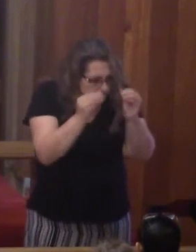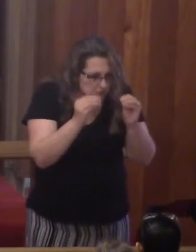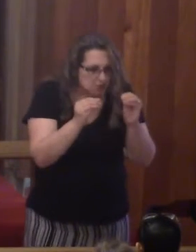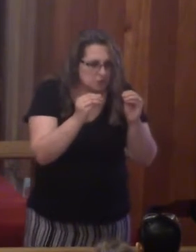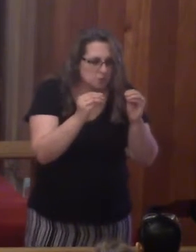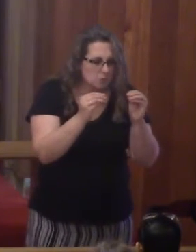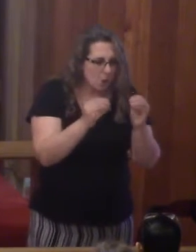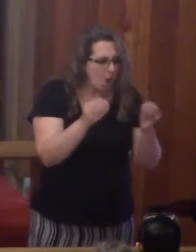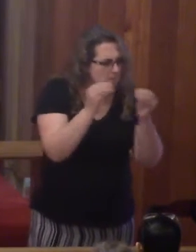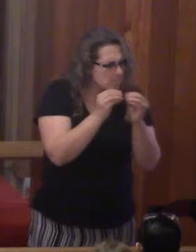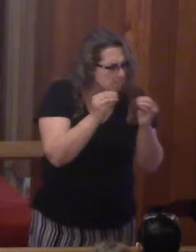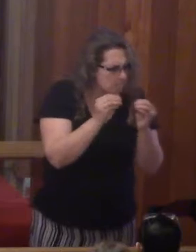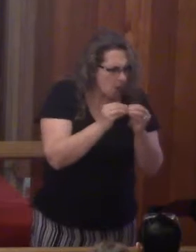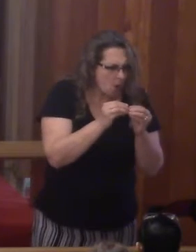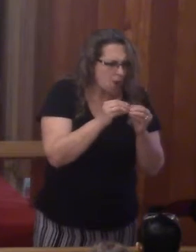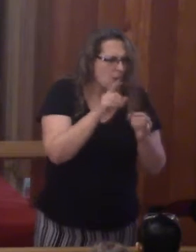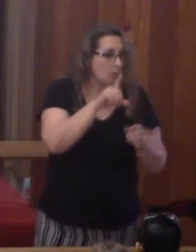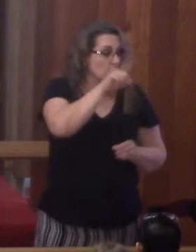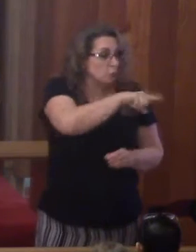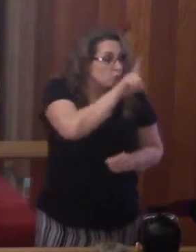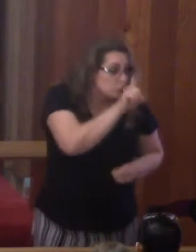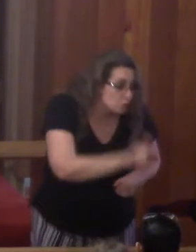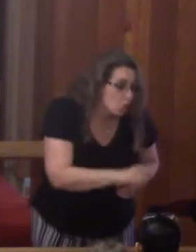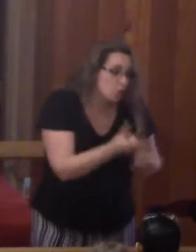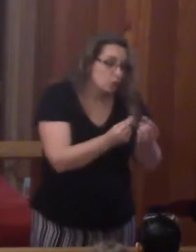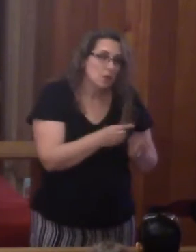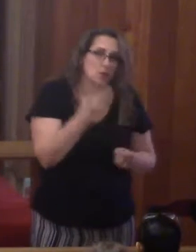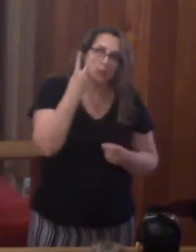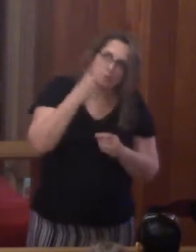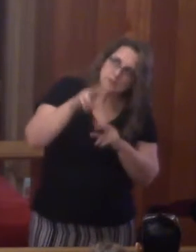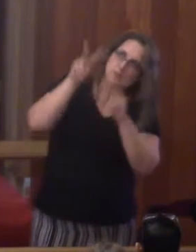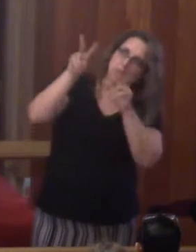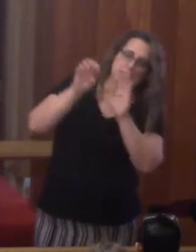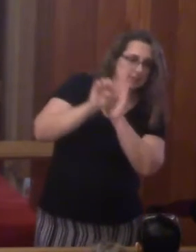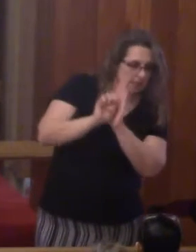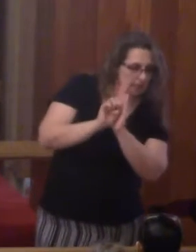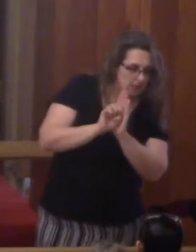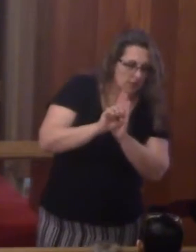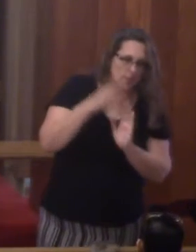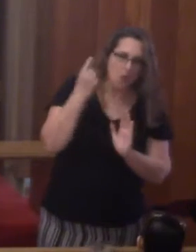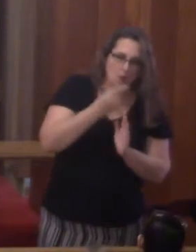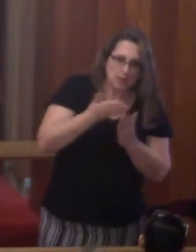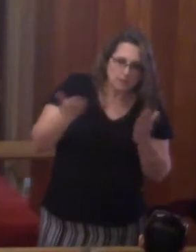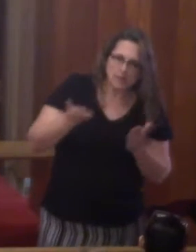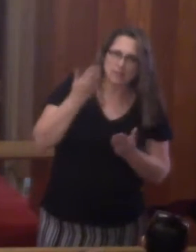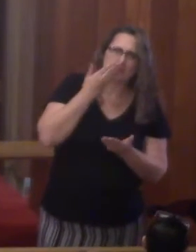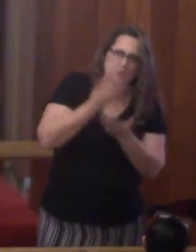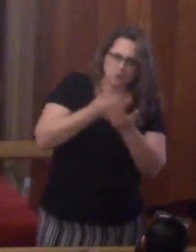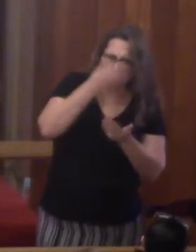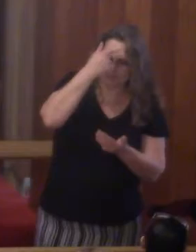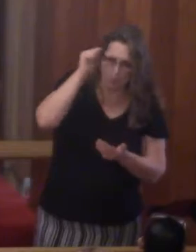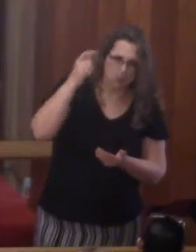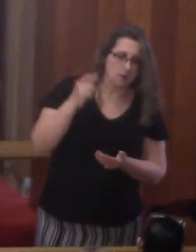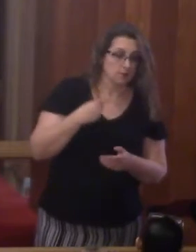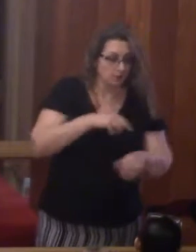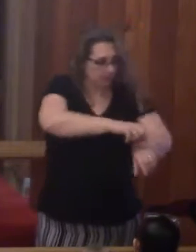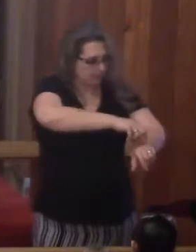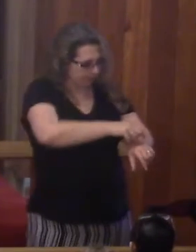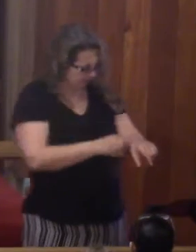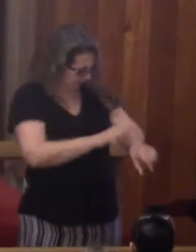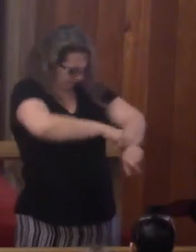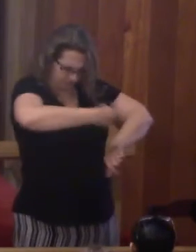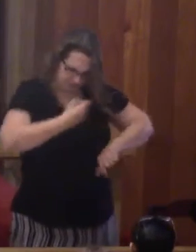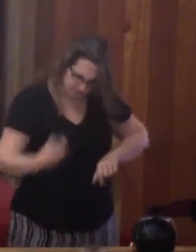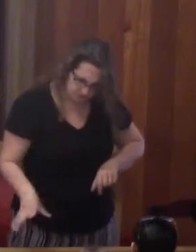you moralism. It says, you see Jesus as an example, and that's the only thing he's good for. So eventually I took it off,